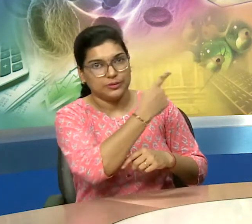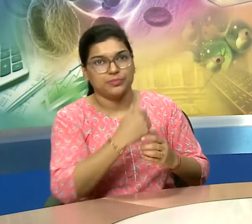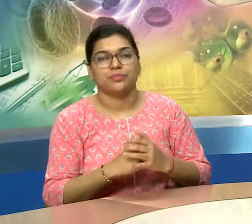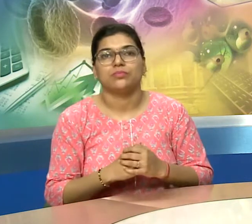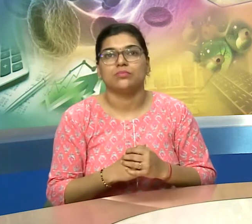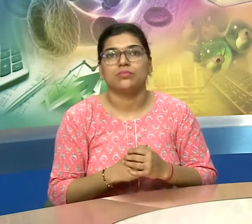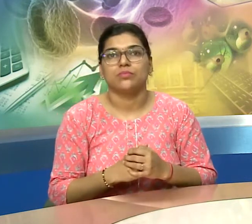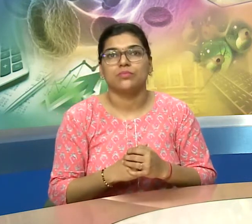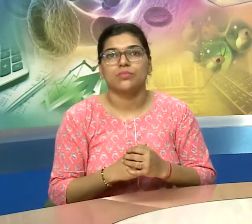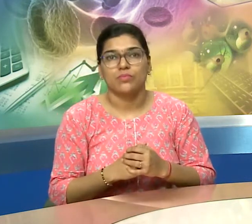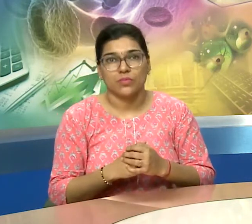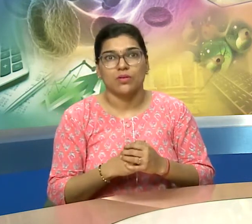Now you can see a picture on the screen.